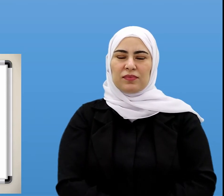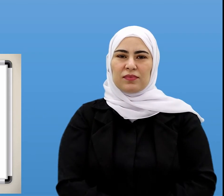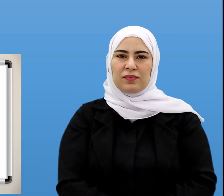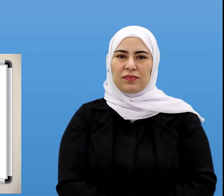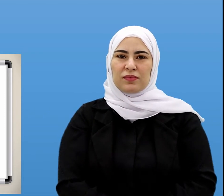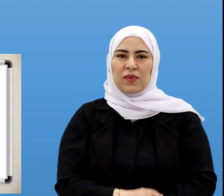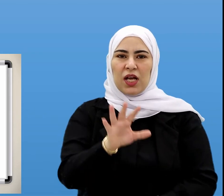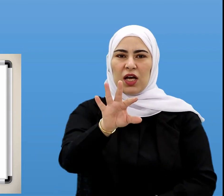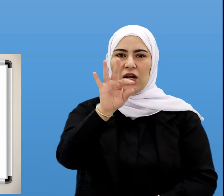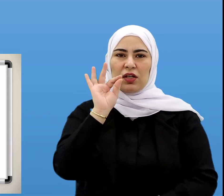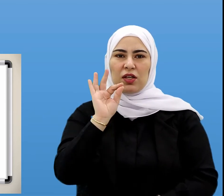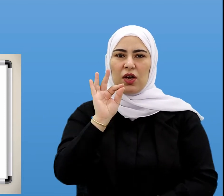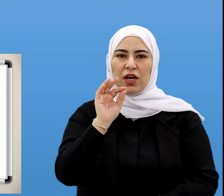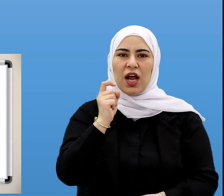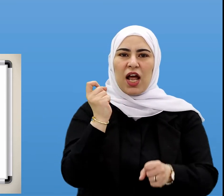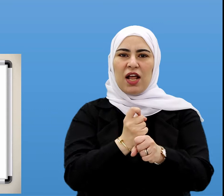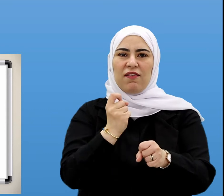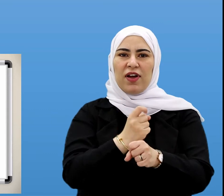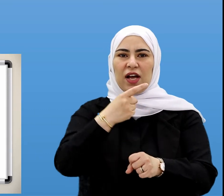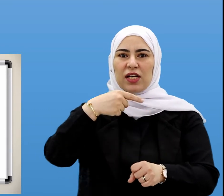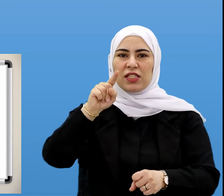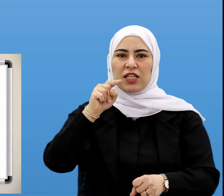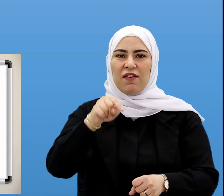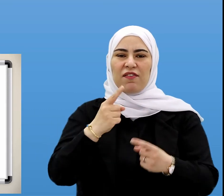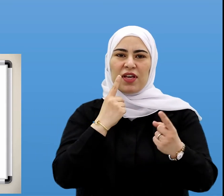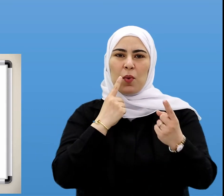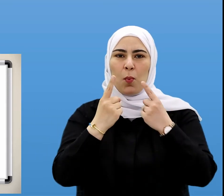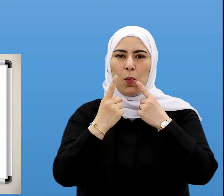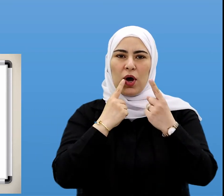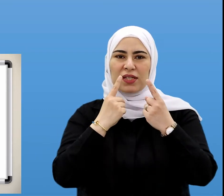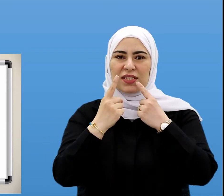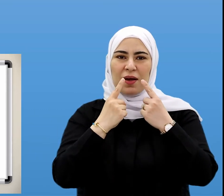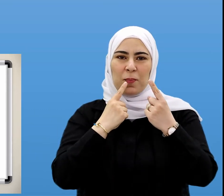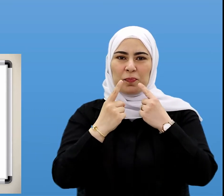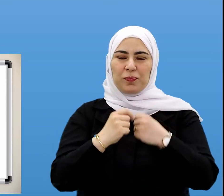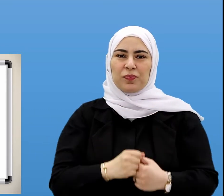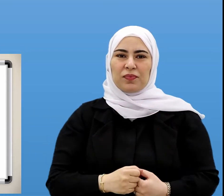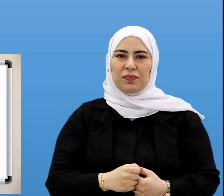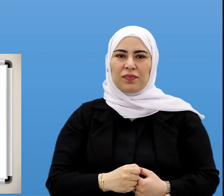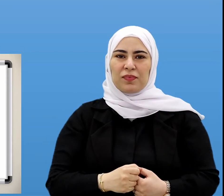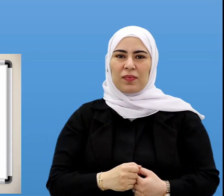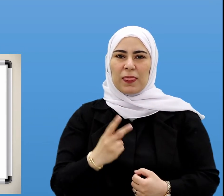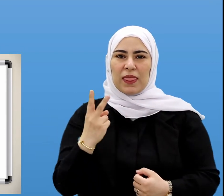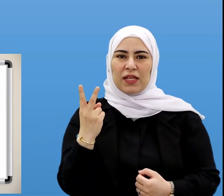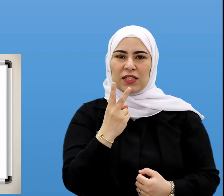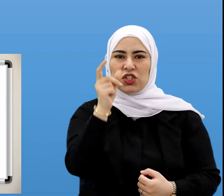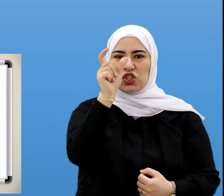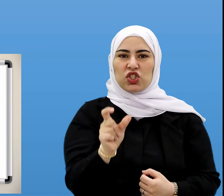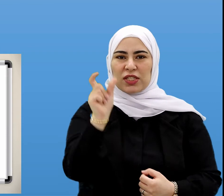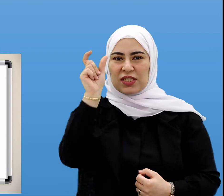Choose the correct verb in this conversation. This is a conversation between two persons, A and B. What we